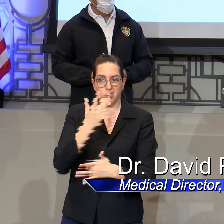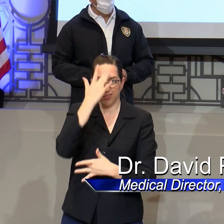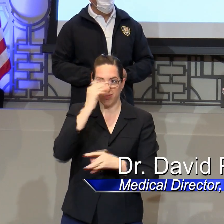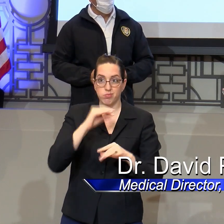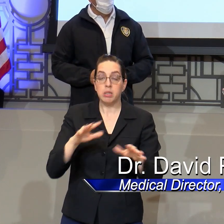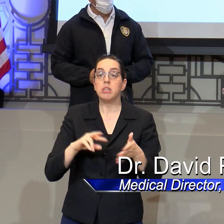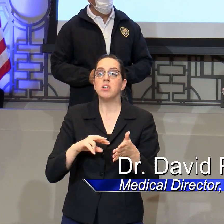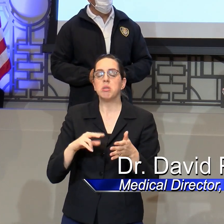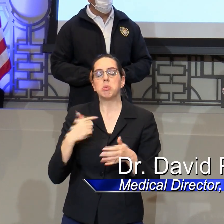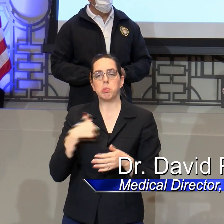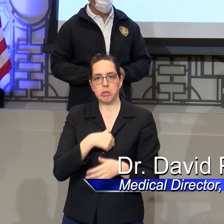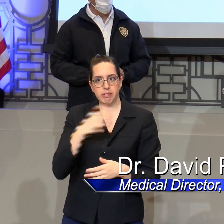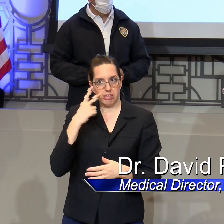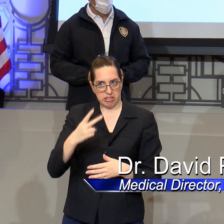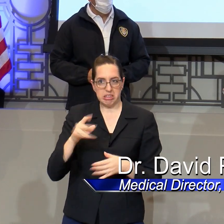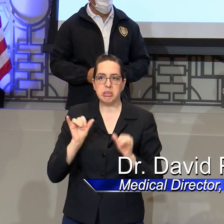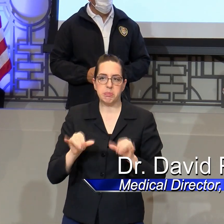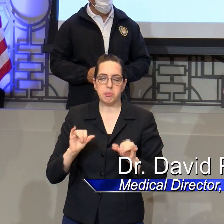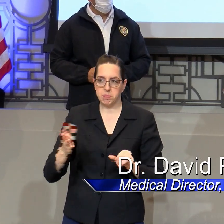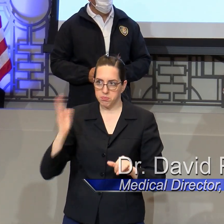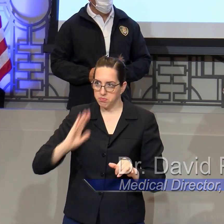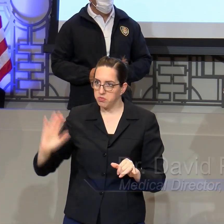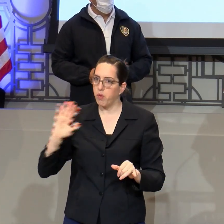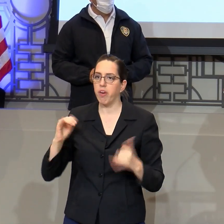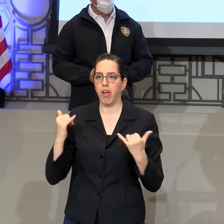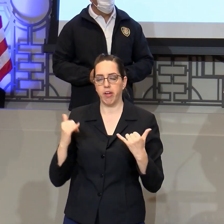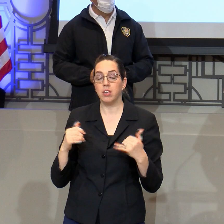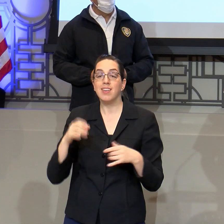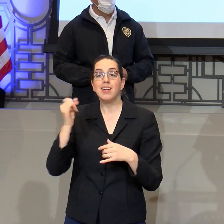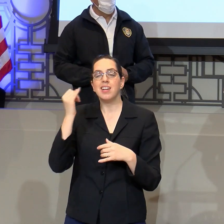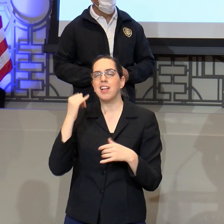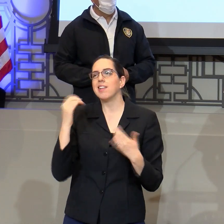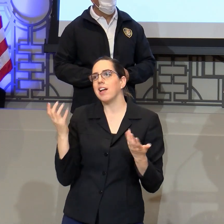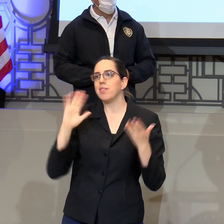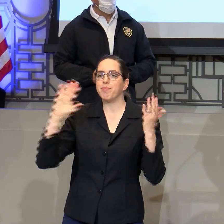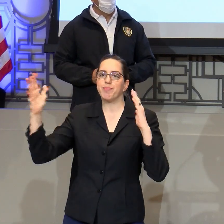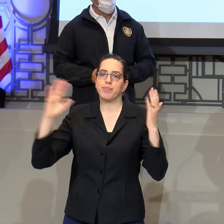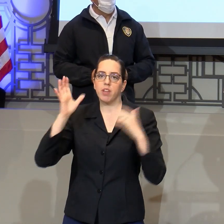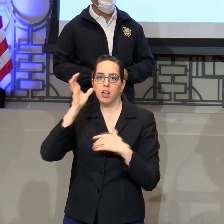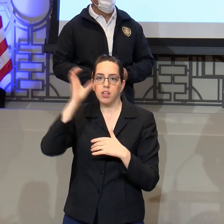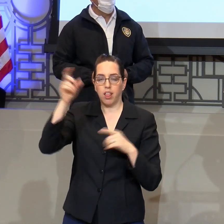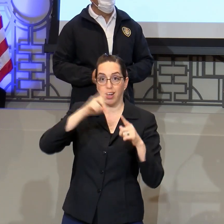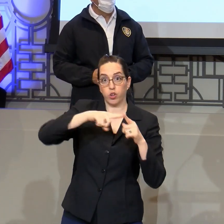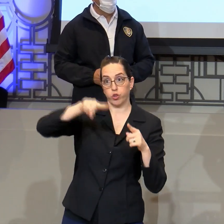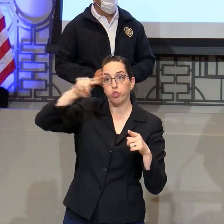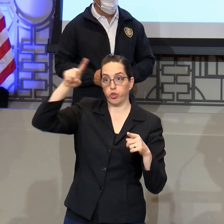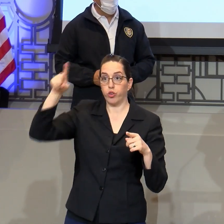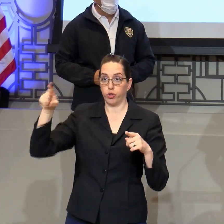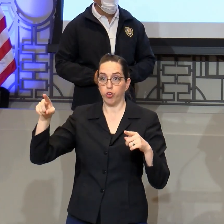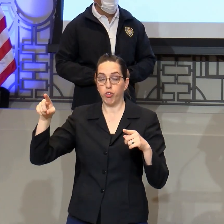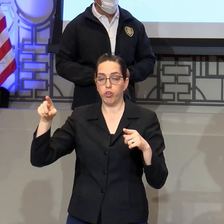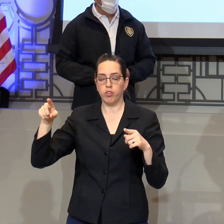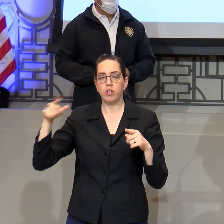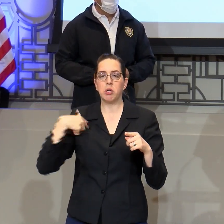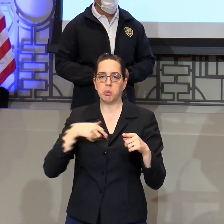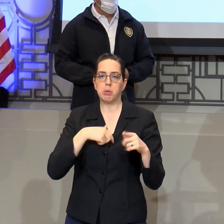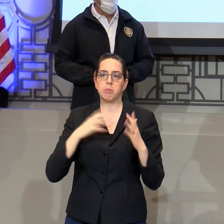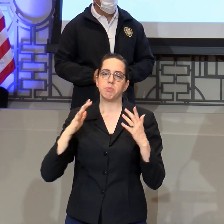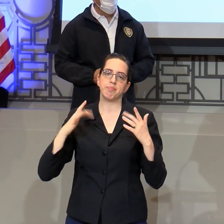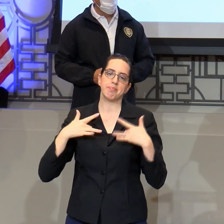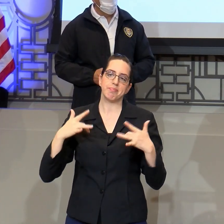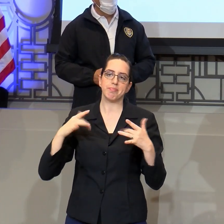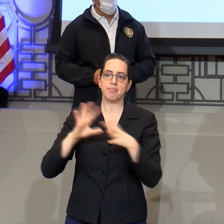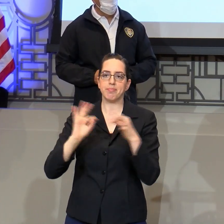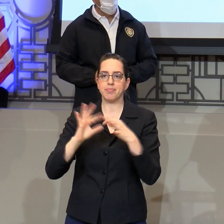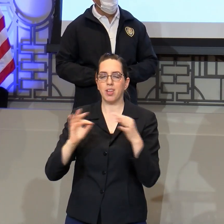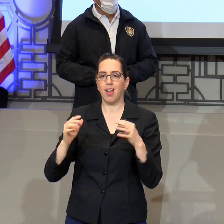in the neighborhood of what we have seen before, which, if you want to use the concept of a curve, and we've used the analogy of